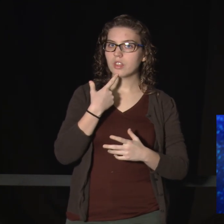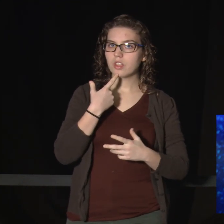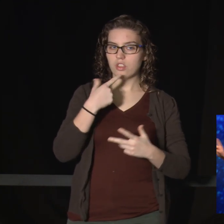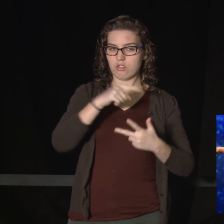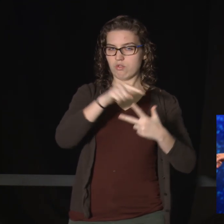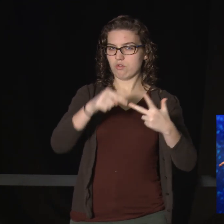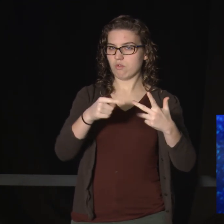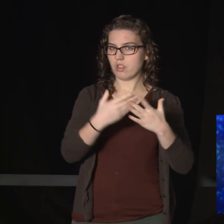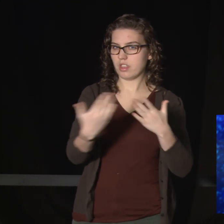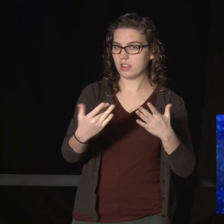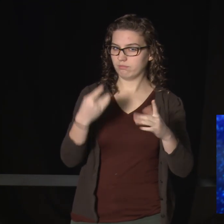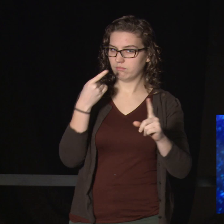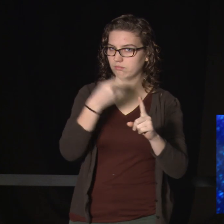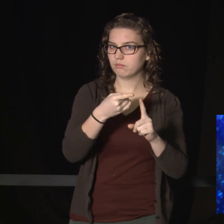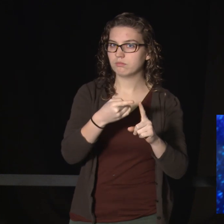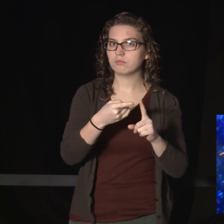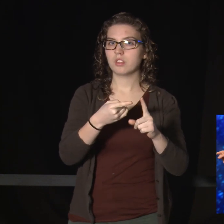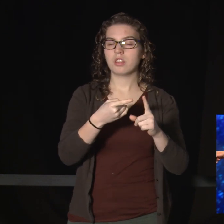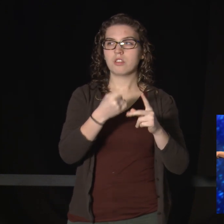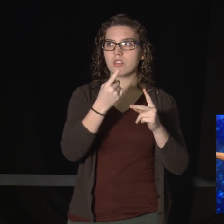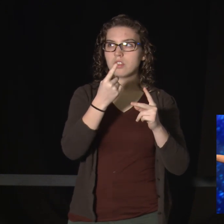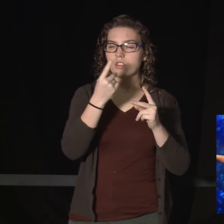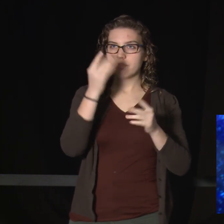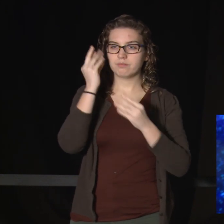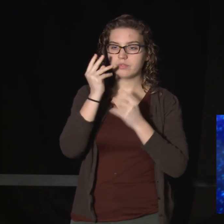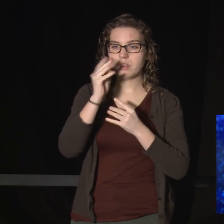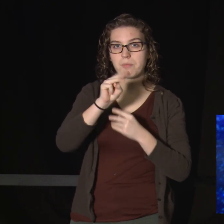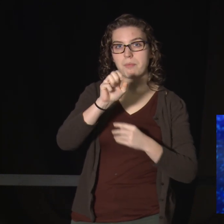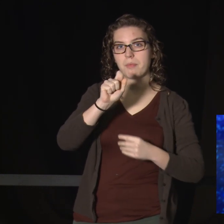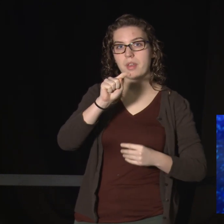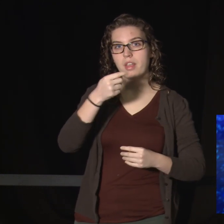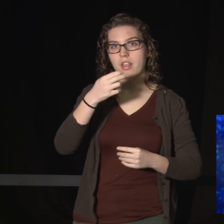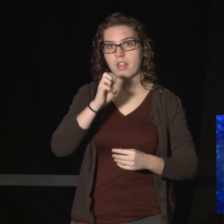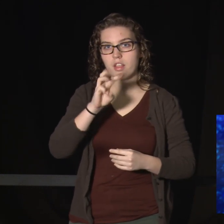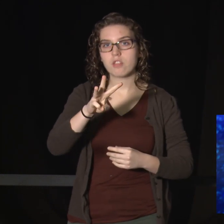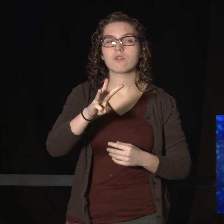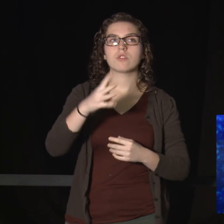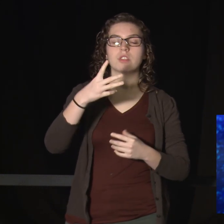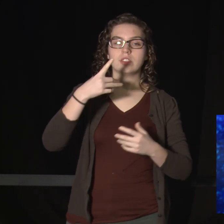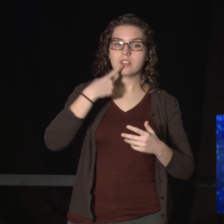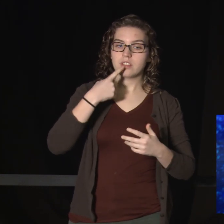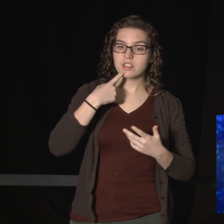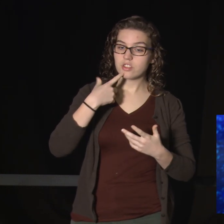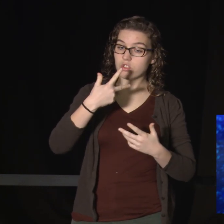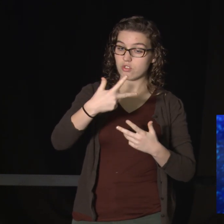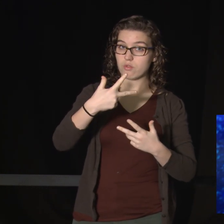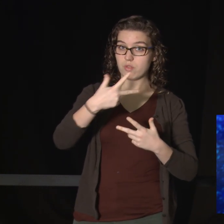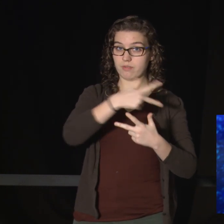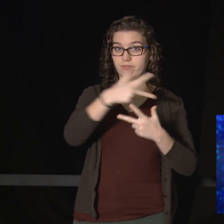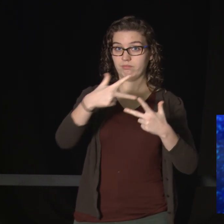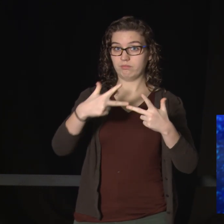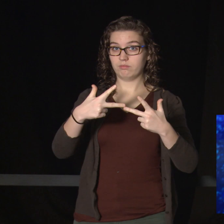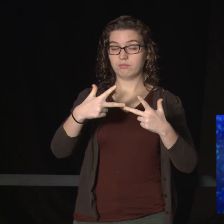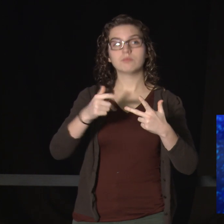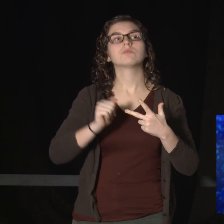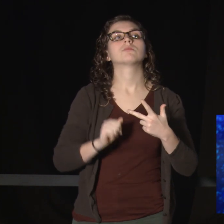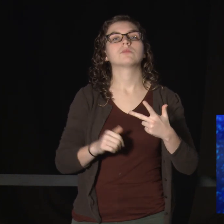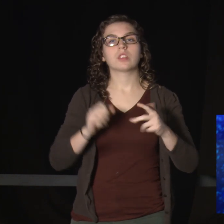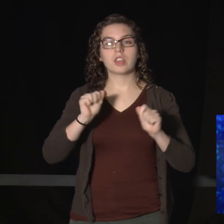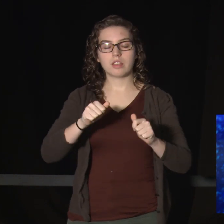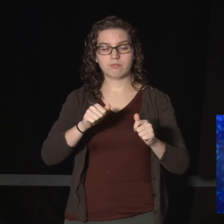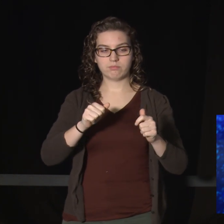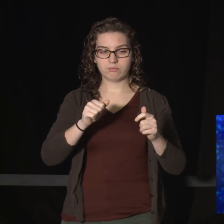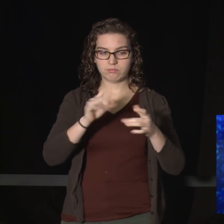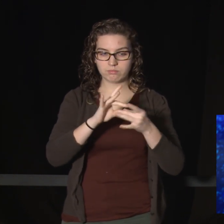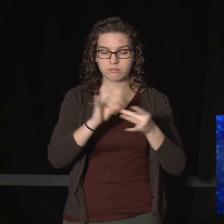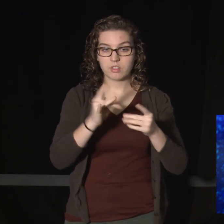are to be noted. Reflecting on Matthew chapter 16 and verse 18, he says there are three things that can be noted from Matthew chapter 16 and